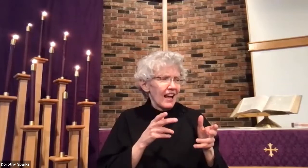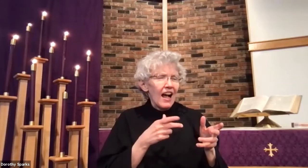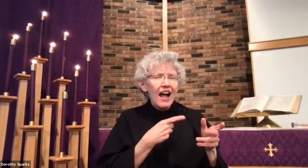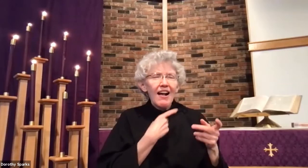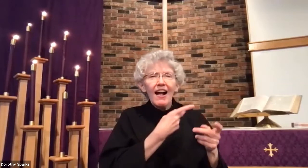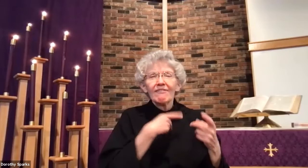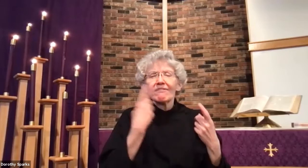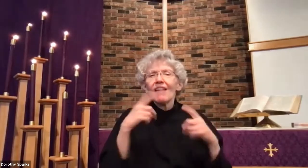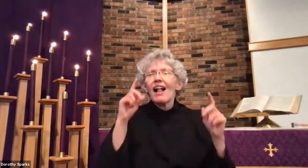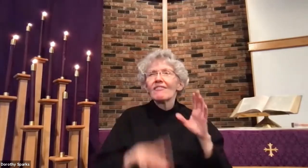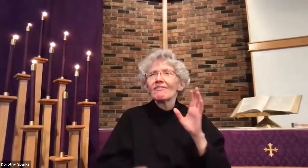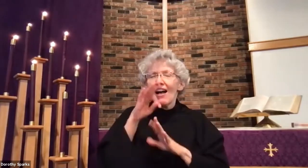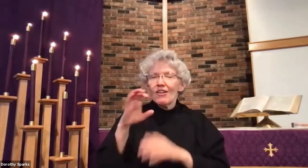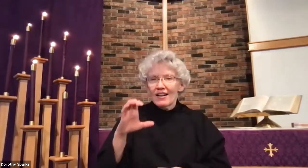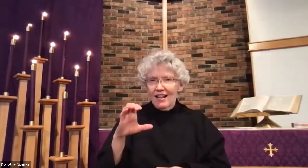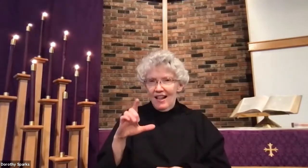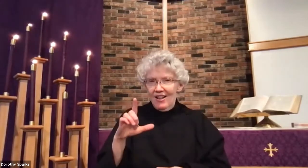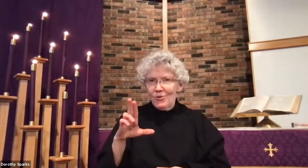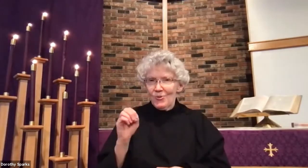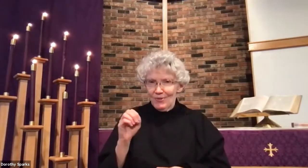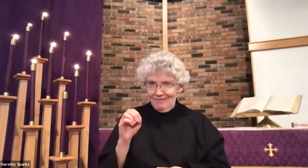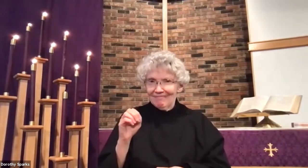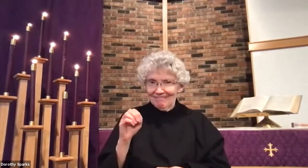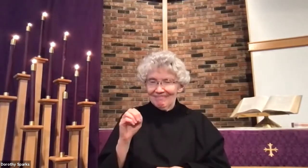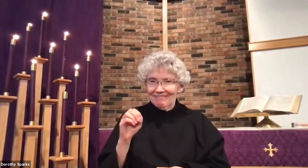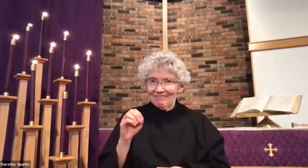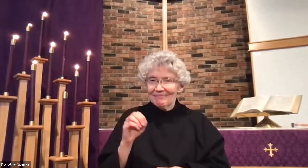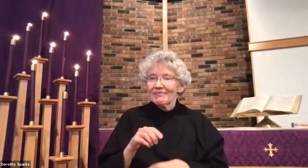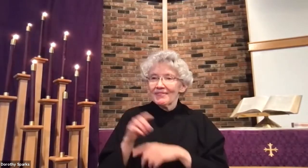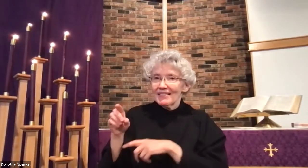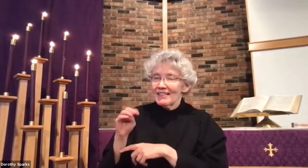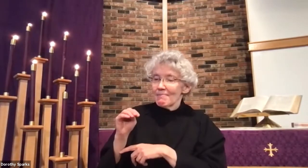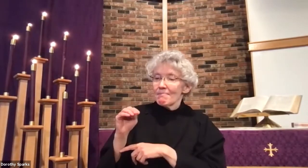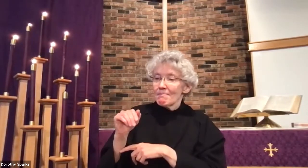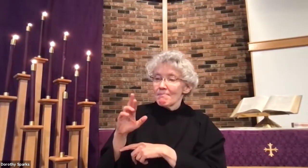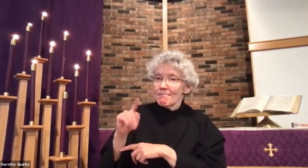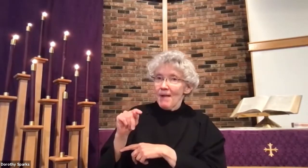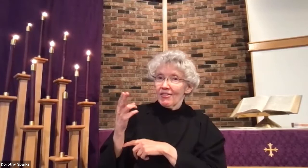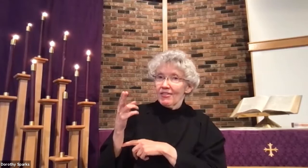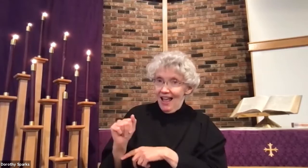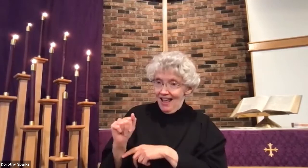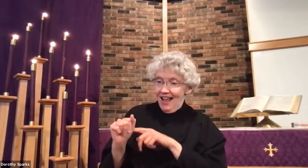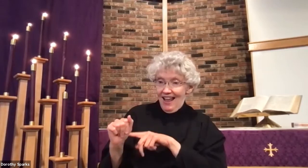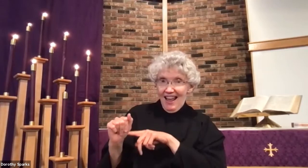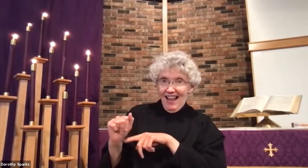kept forgetting who did what. And then when I was talking with a friend of mine about